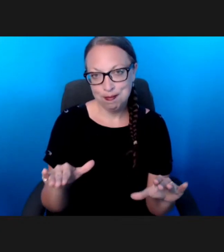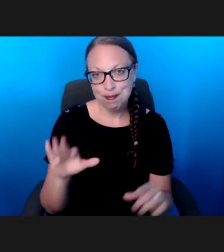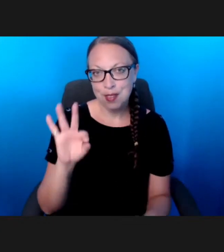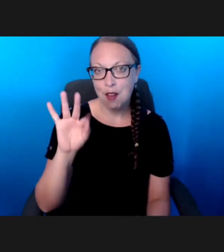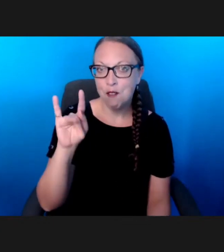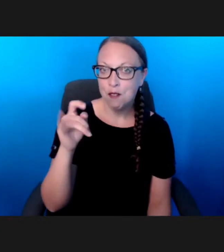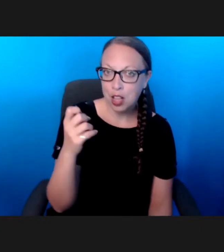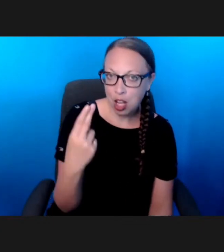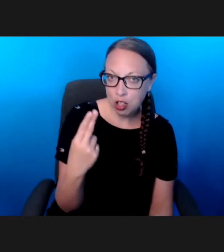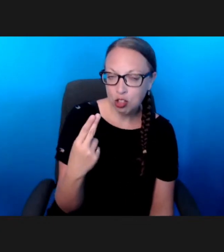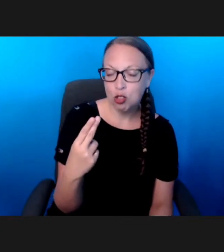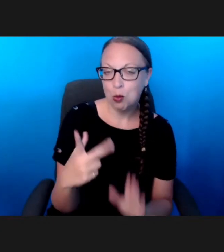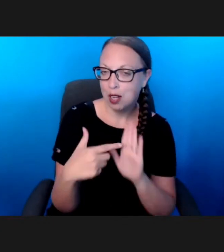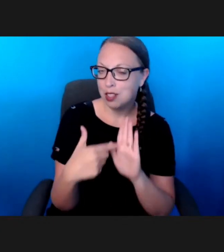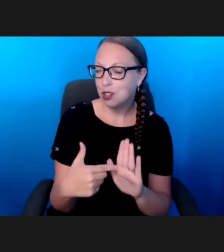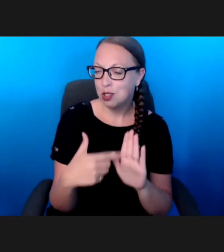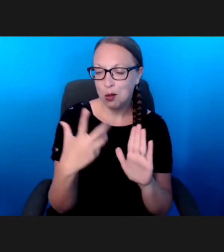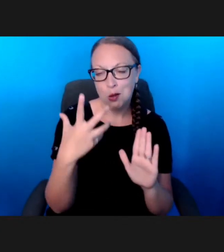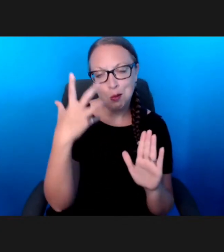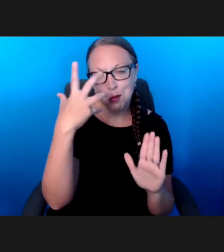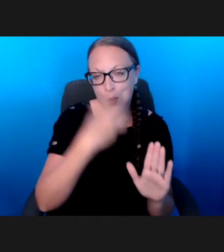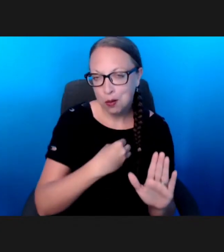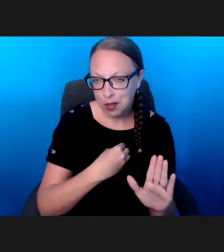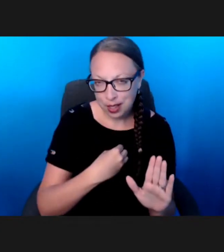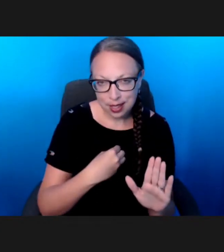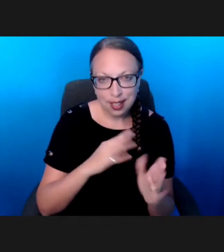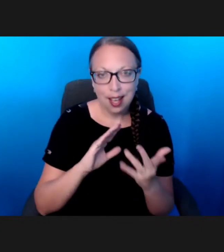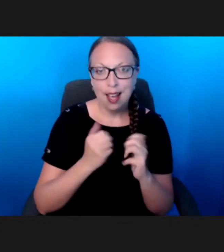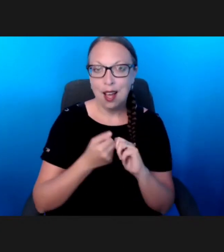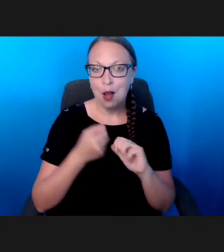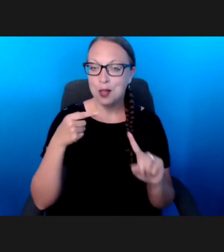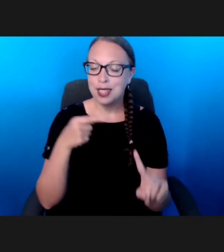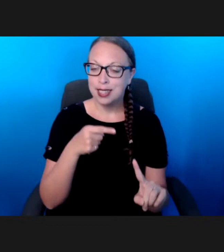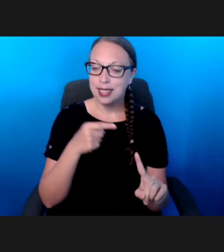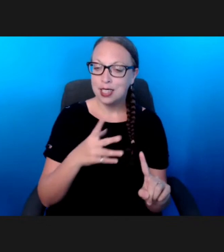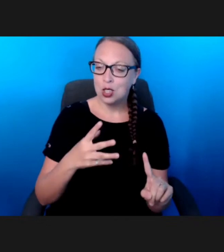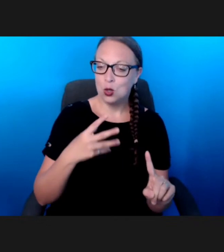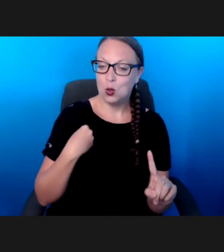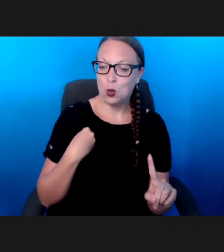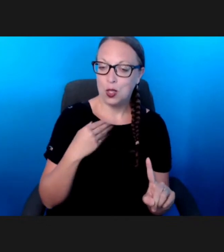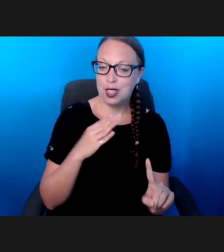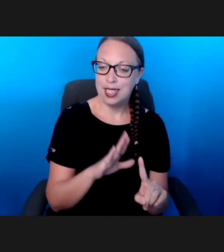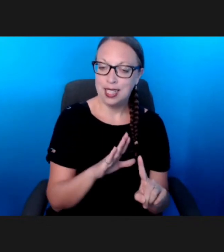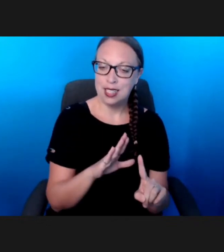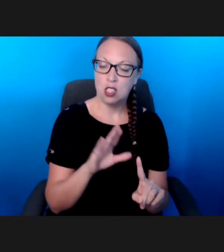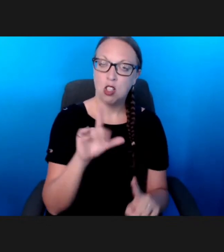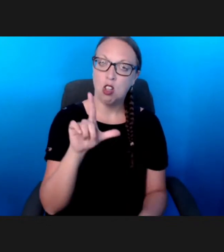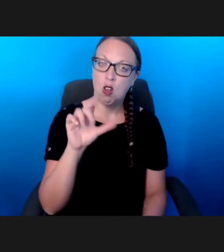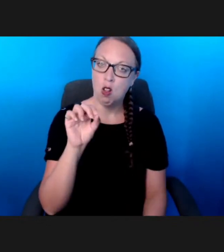so beautifully is how he took his loss